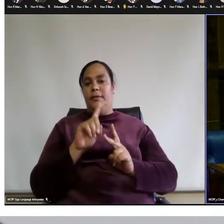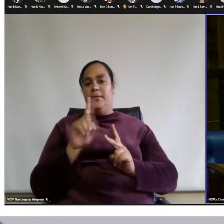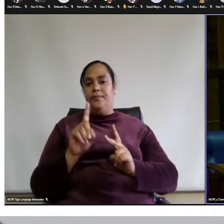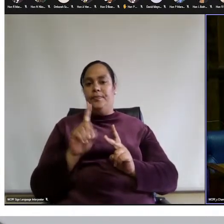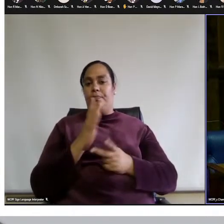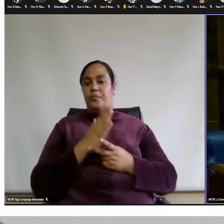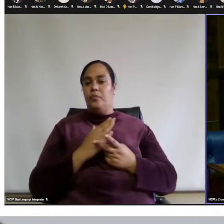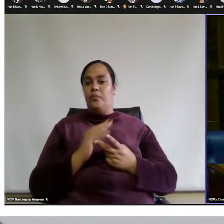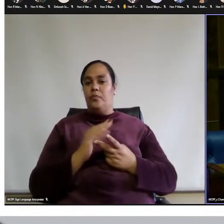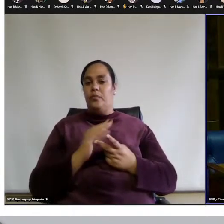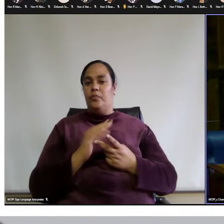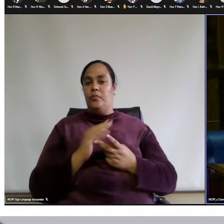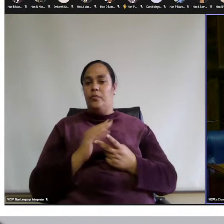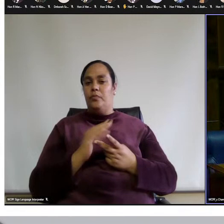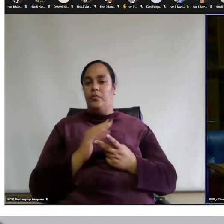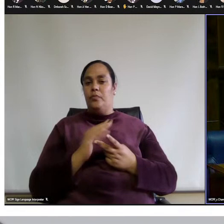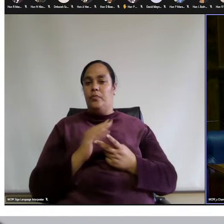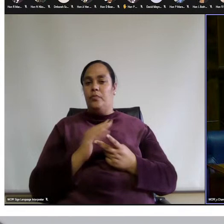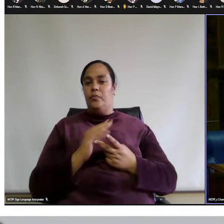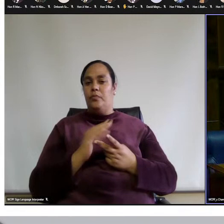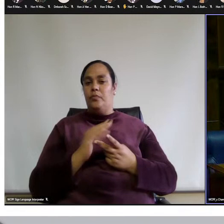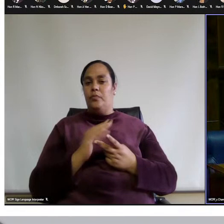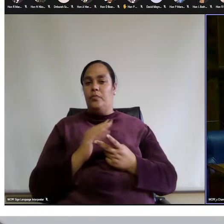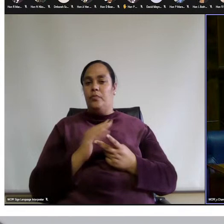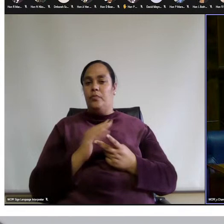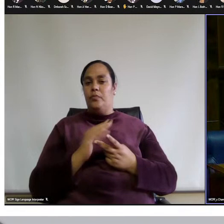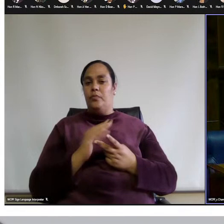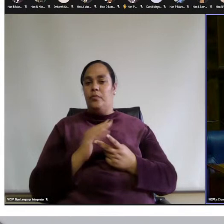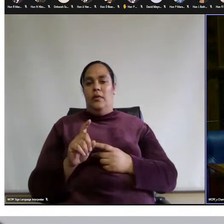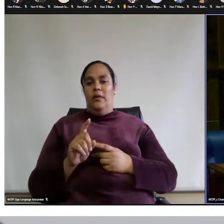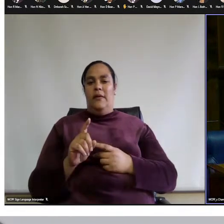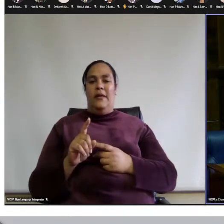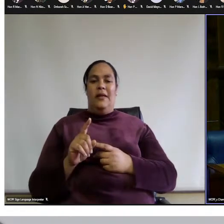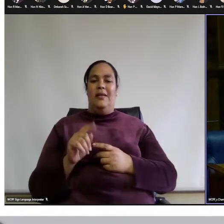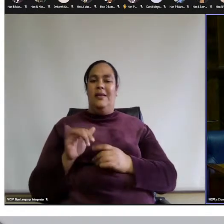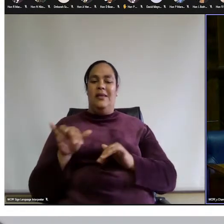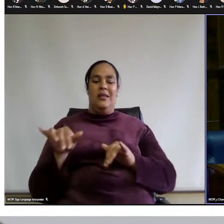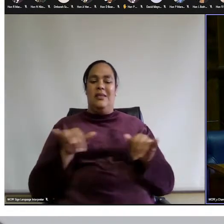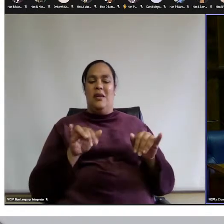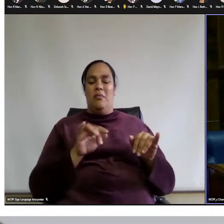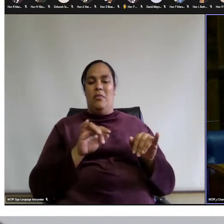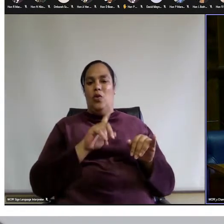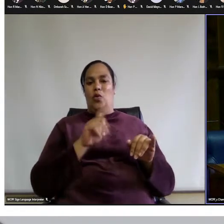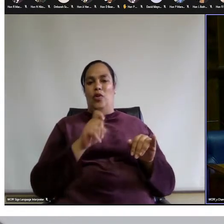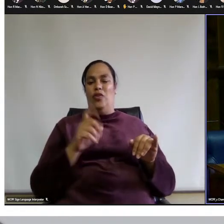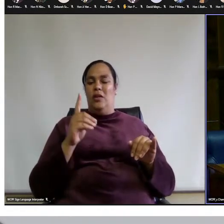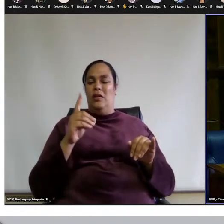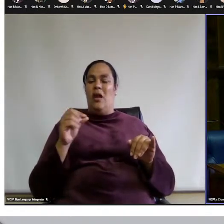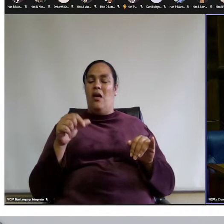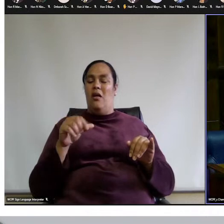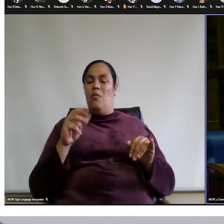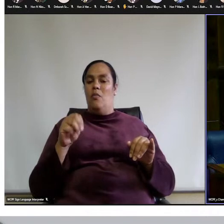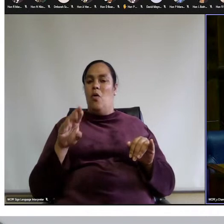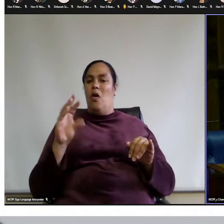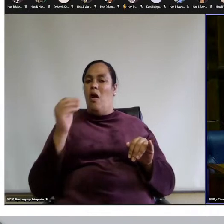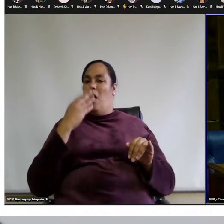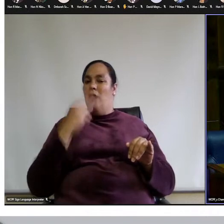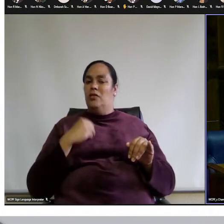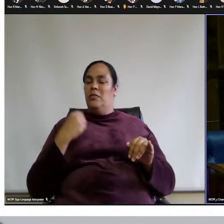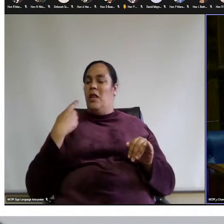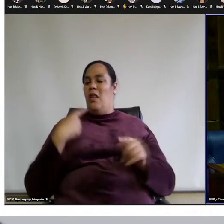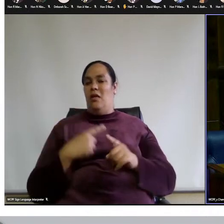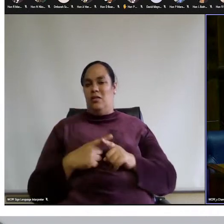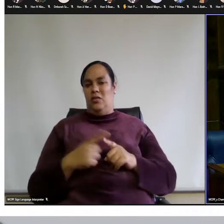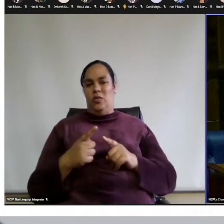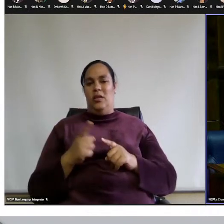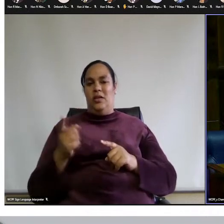part of that answer is, you know, it was a similar question to the Honourable Dougmore that asked me last week. I